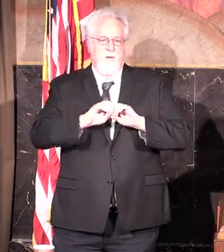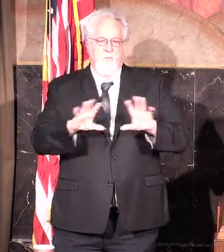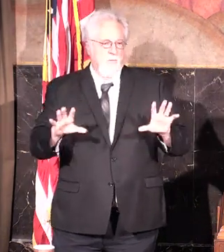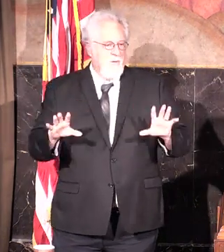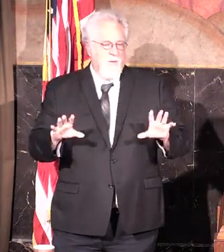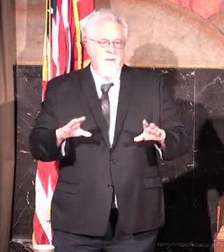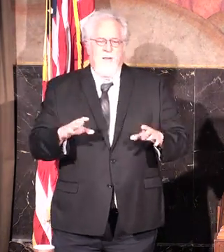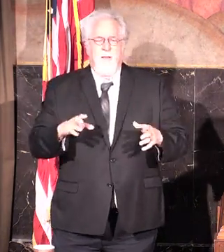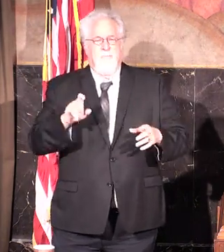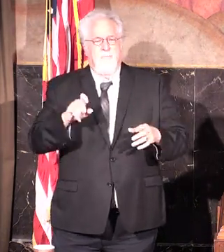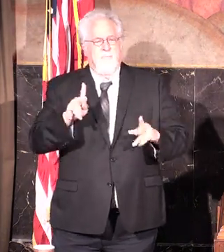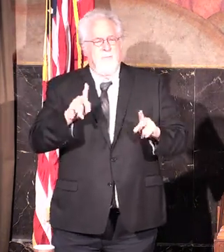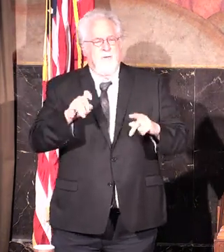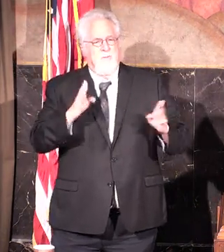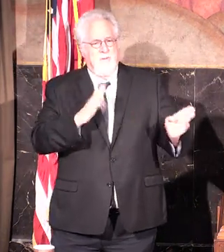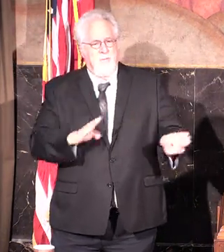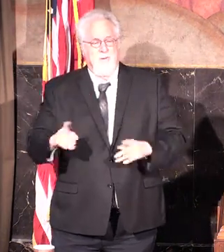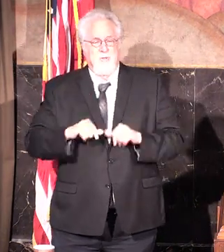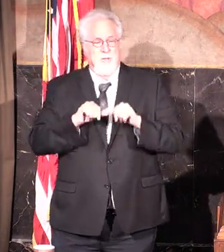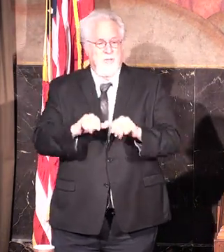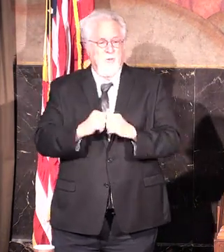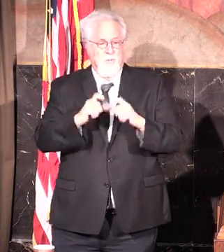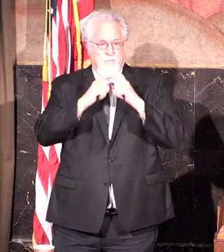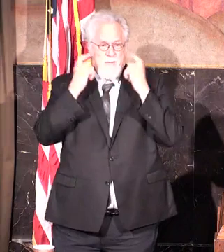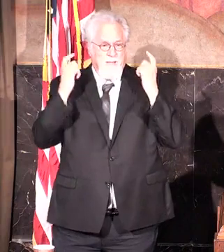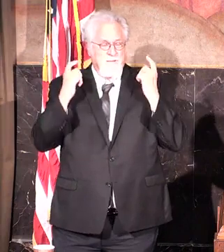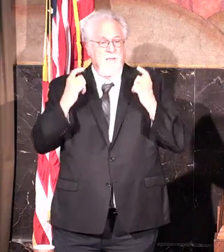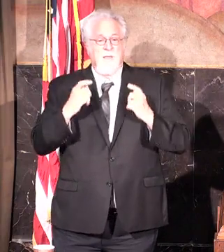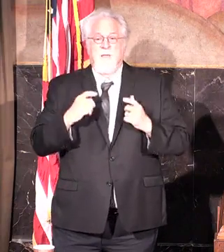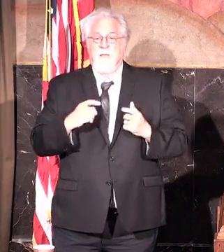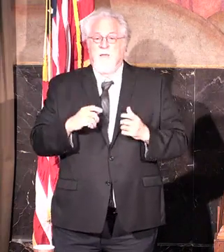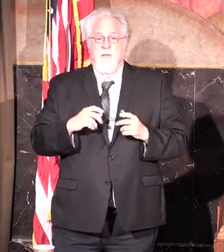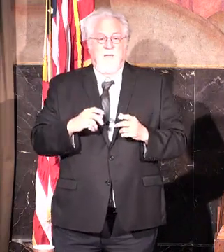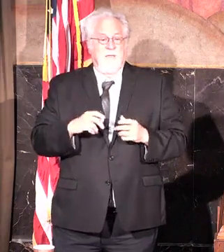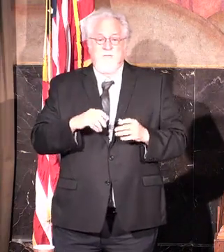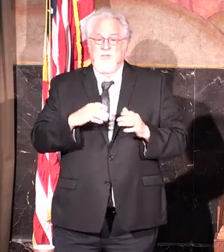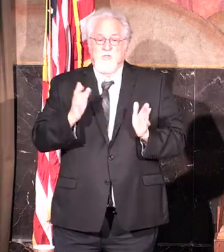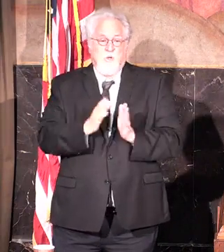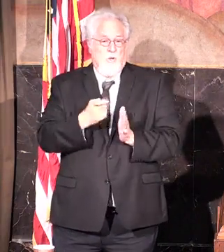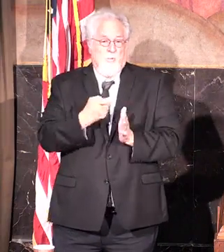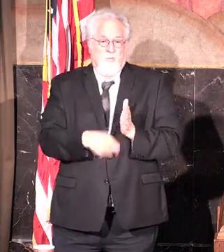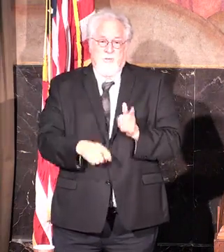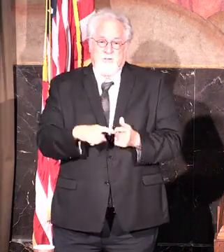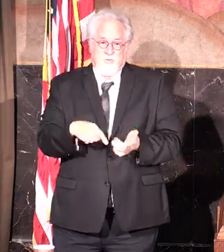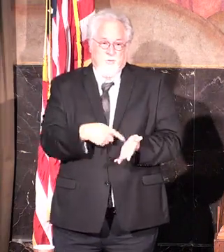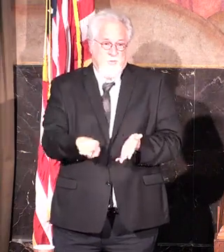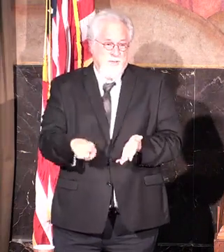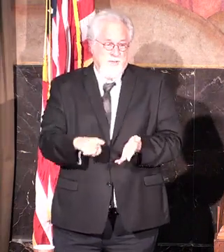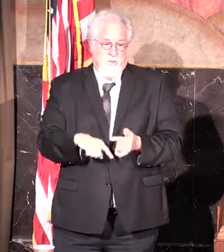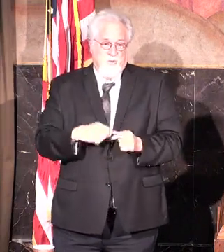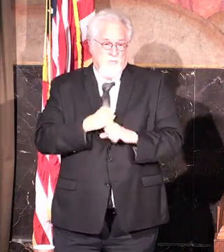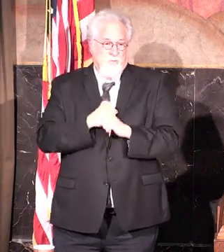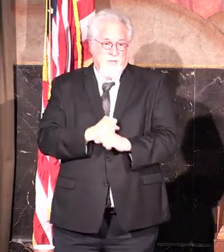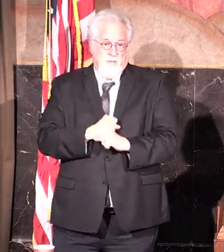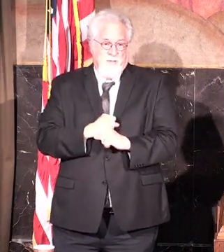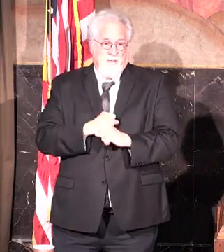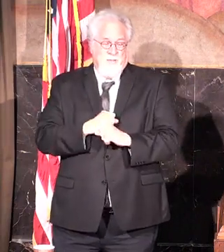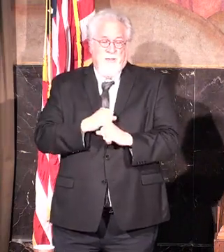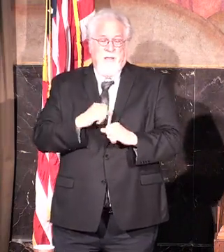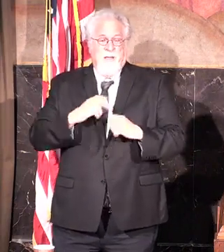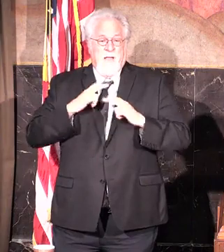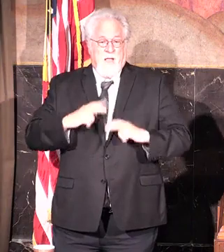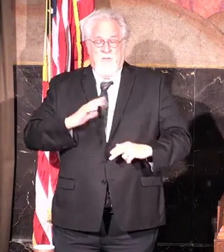prepared to continue with that. And by the way, it remains a very small price to pay to protect the health of